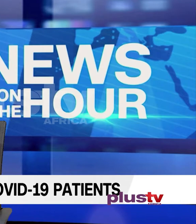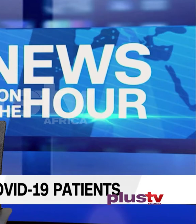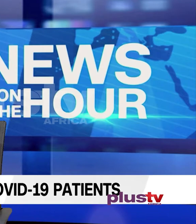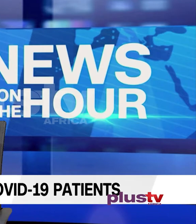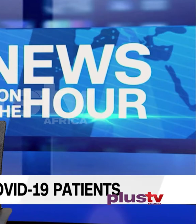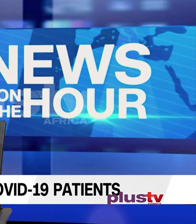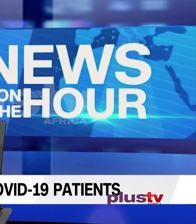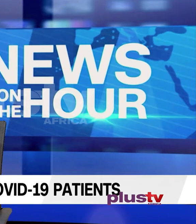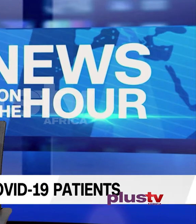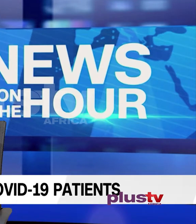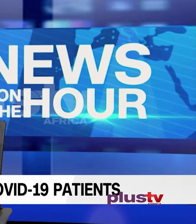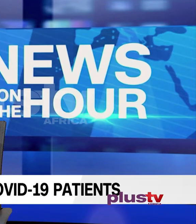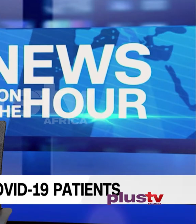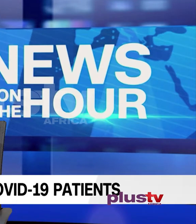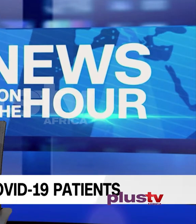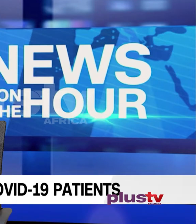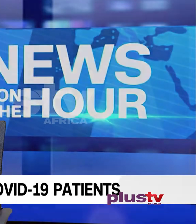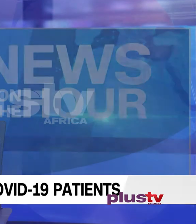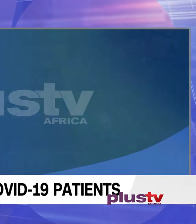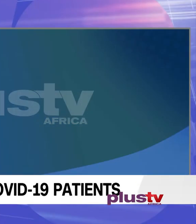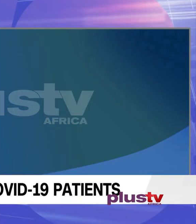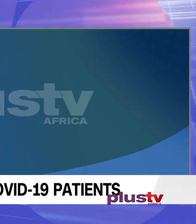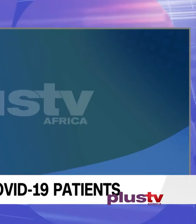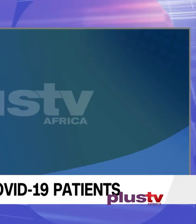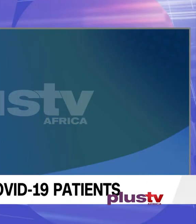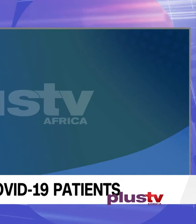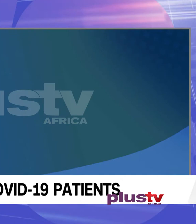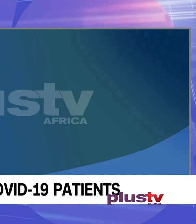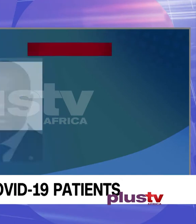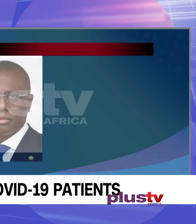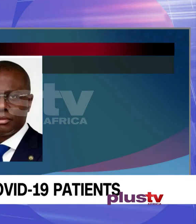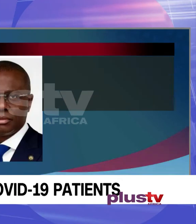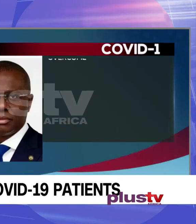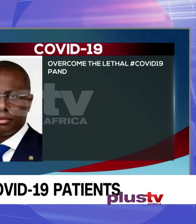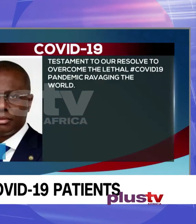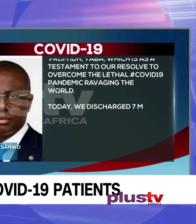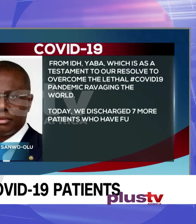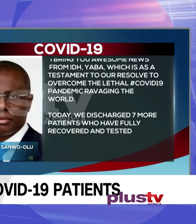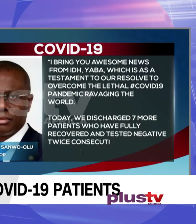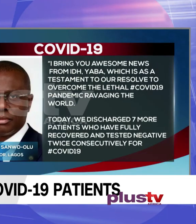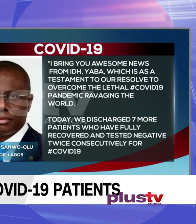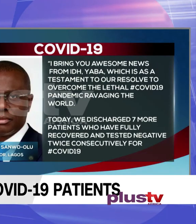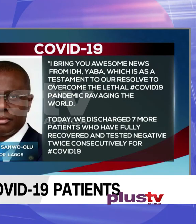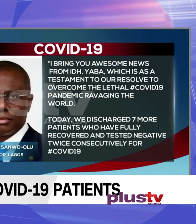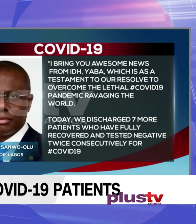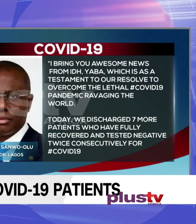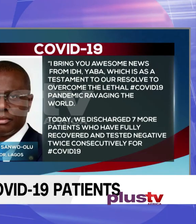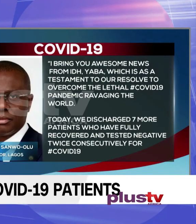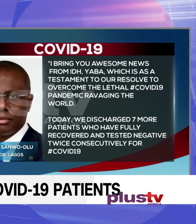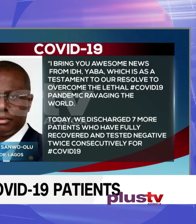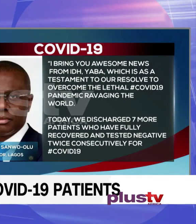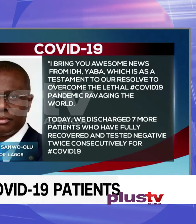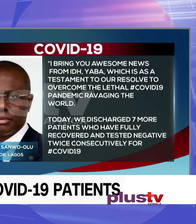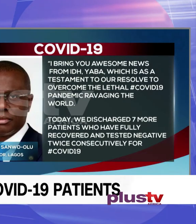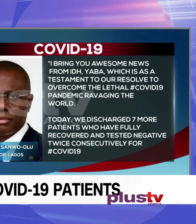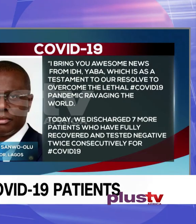bring you awesome news from IDH Yaba, which is as a testament to our resolve to overcome the lethal COVID-19 pandemic ravaging